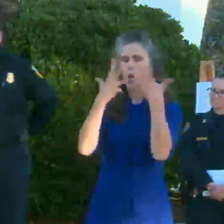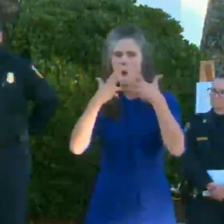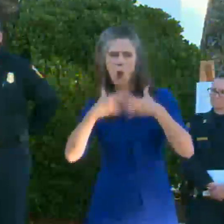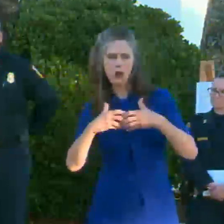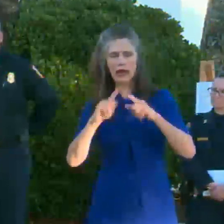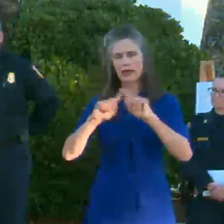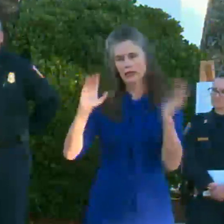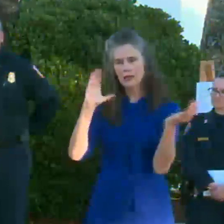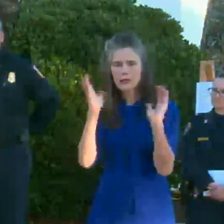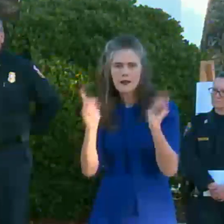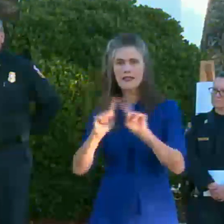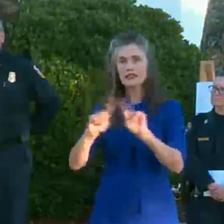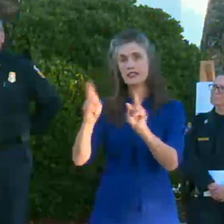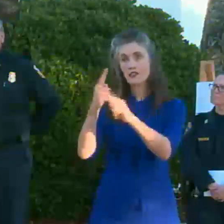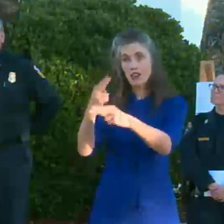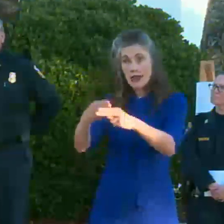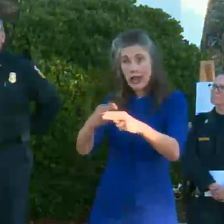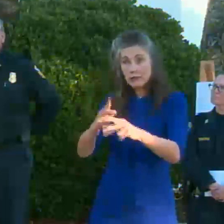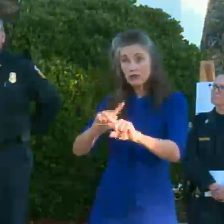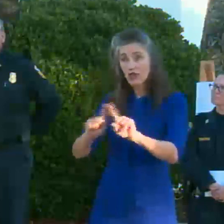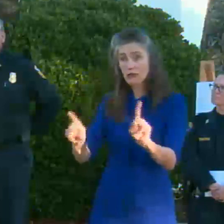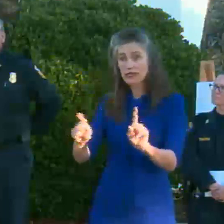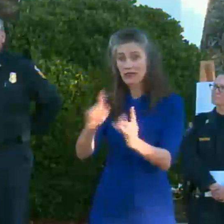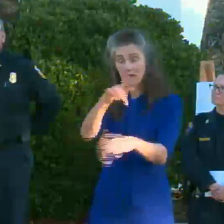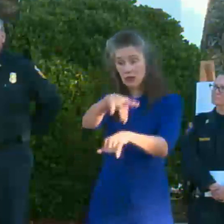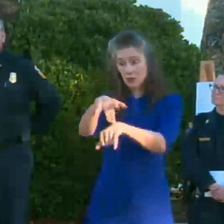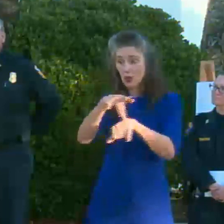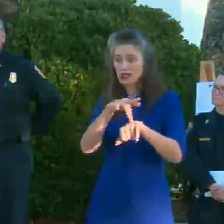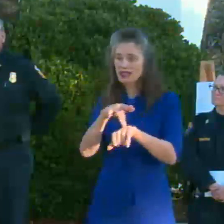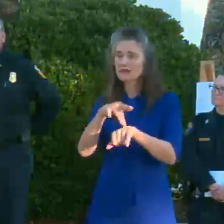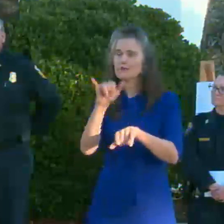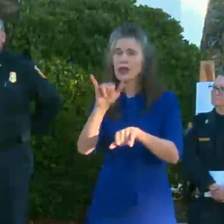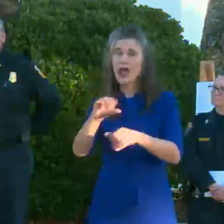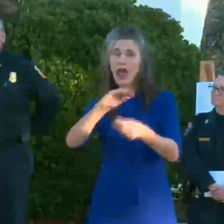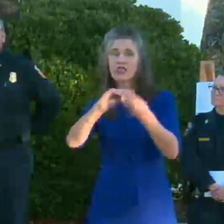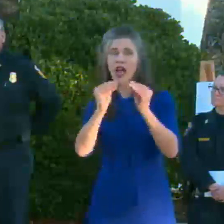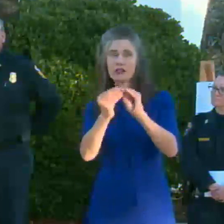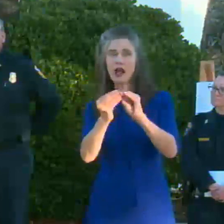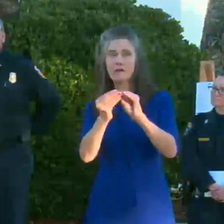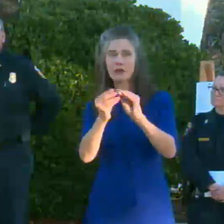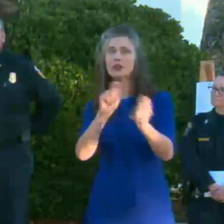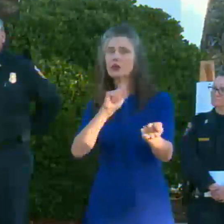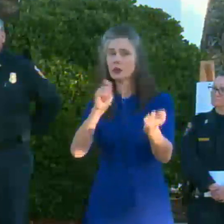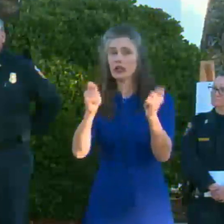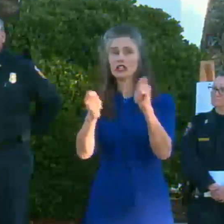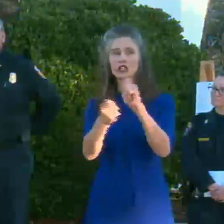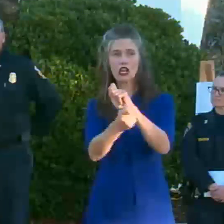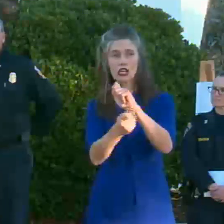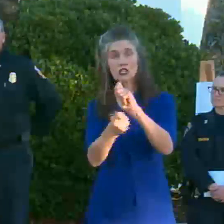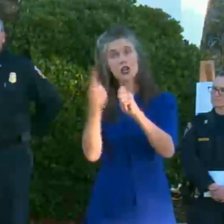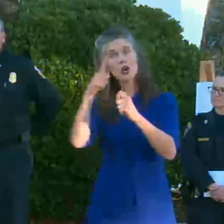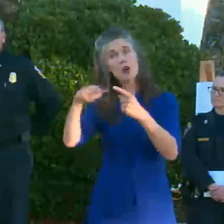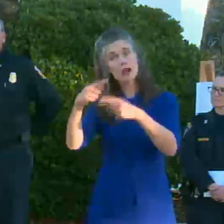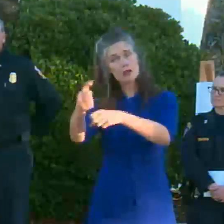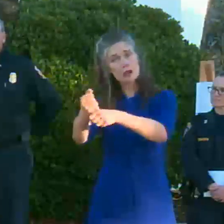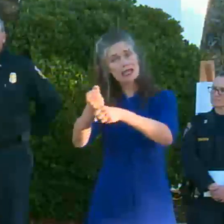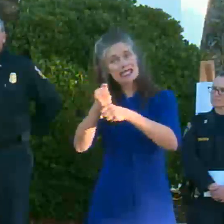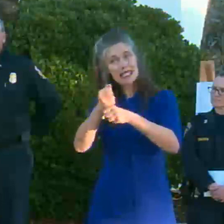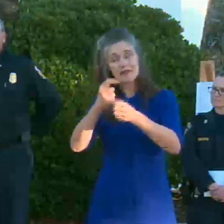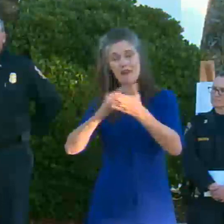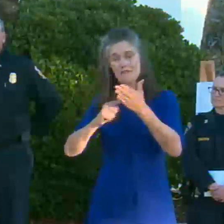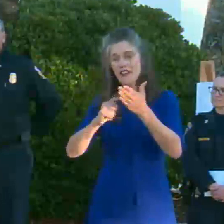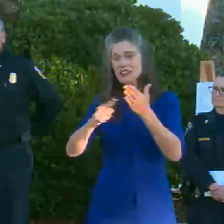sources. And that number is going to change as we continue through this incident, as we receive and investigate